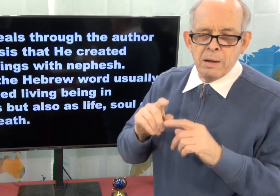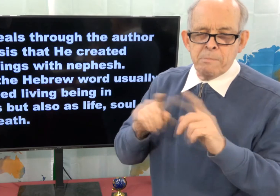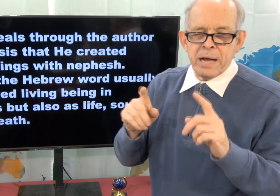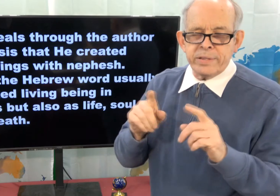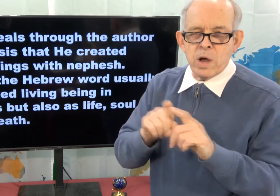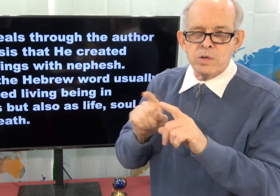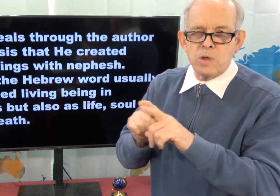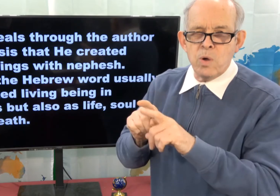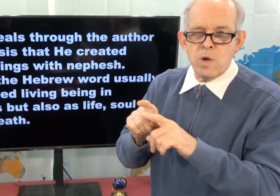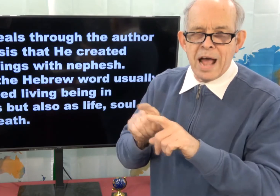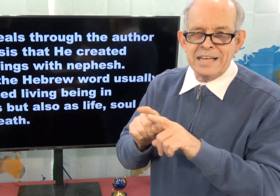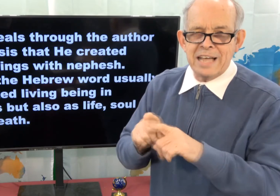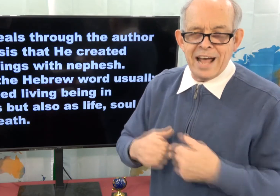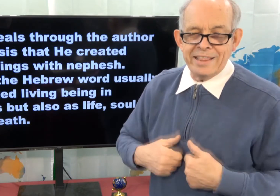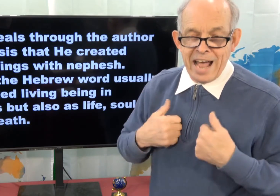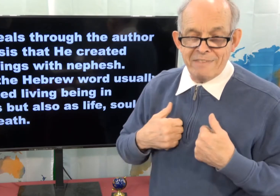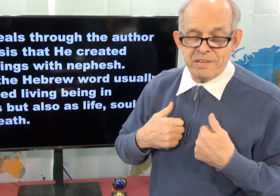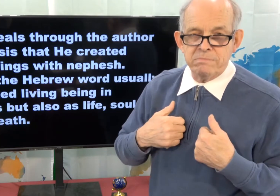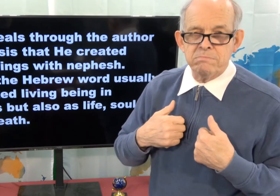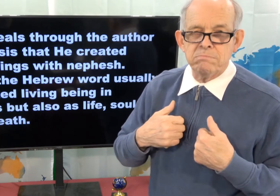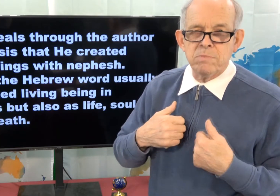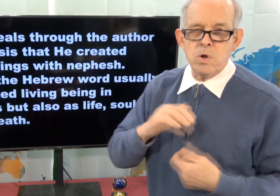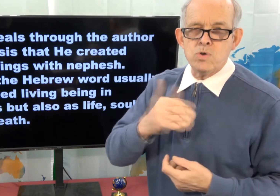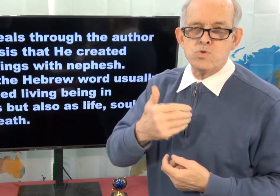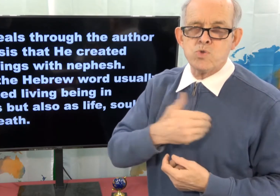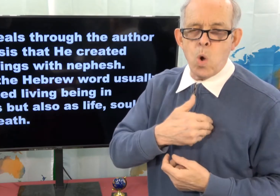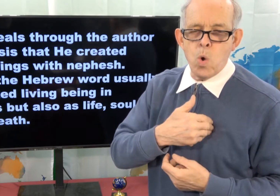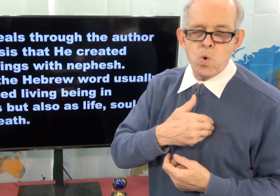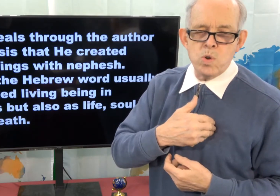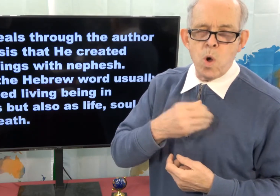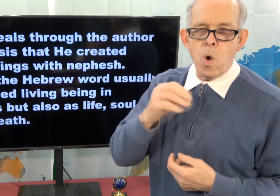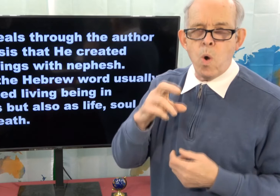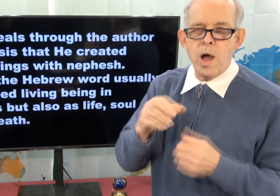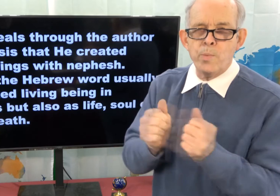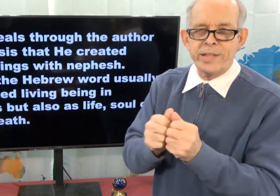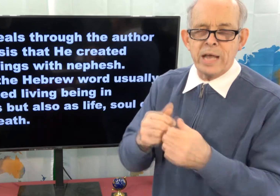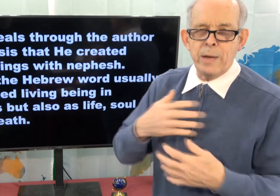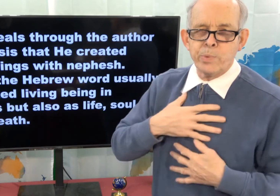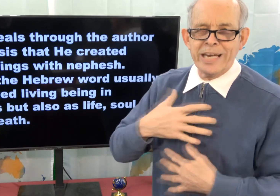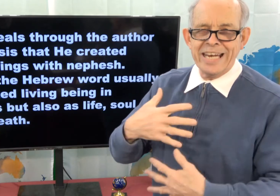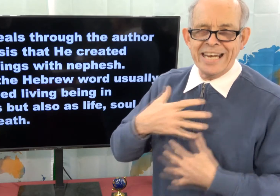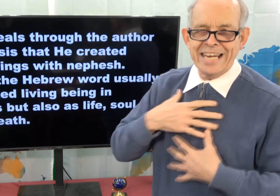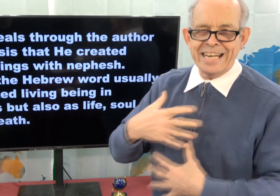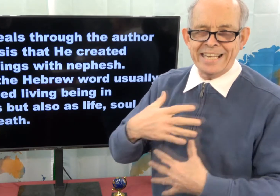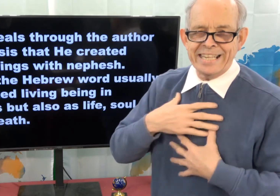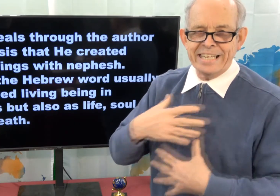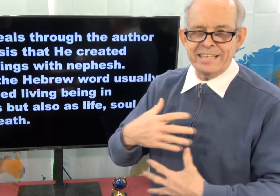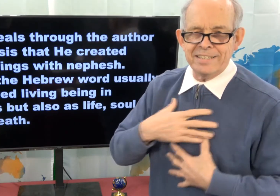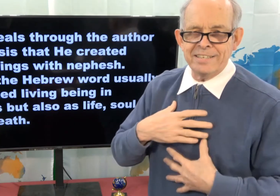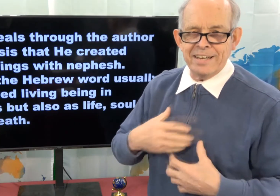but also as life. So, or but breathe,